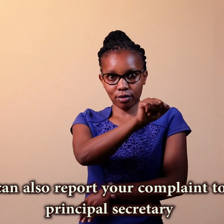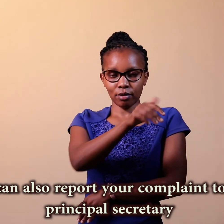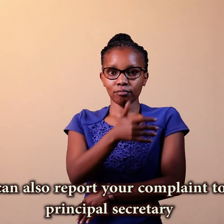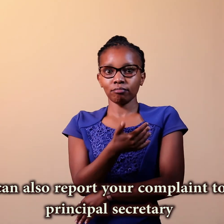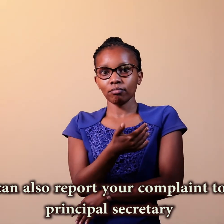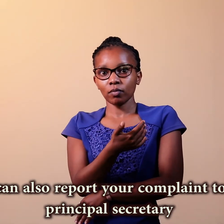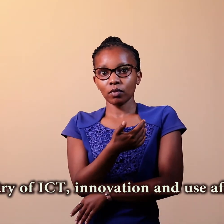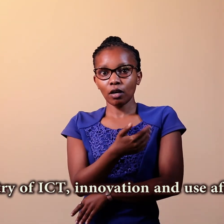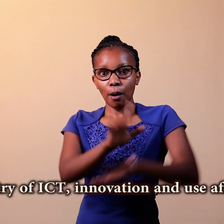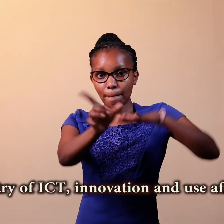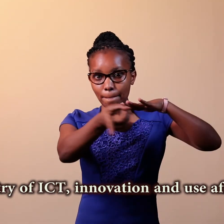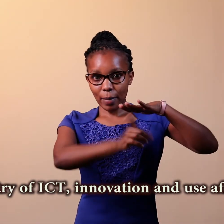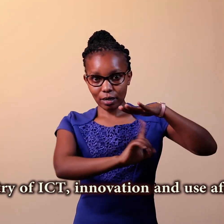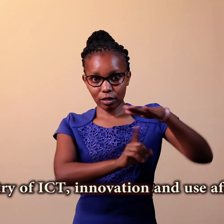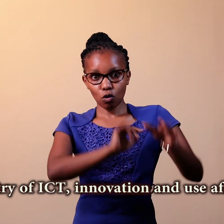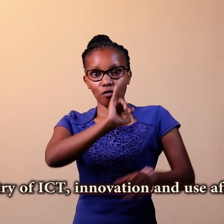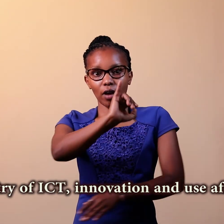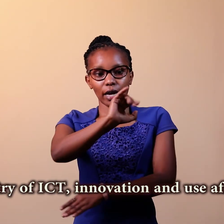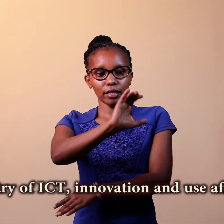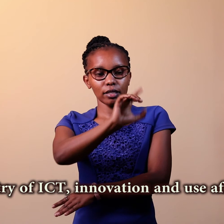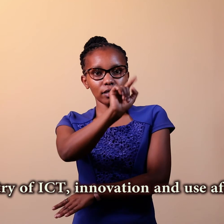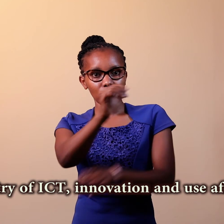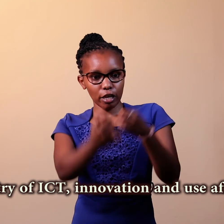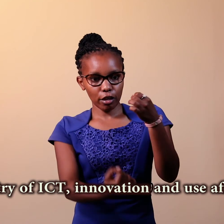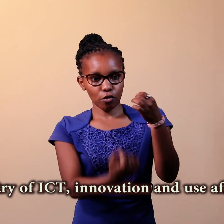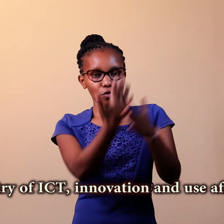Ministry of ICT. Innovation and Youth Affairs.